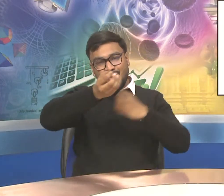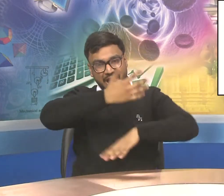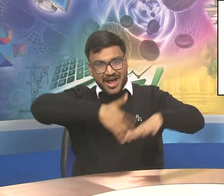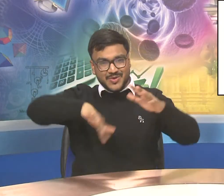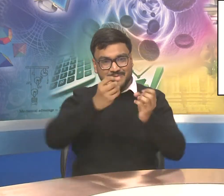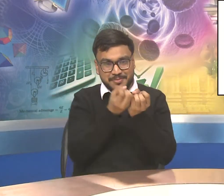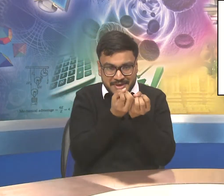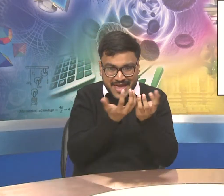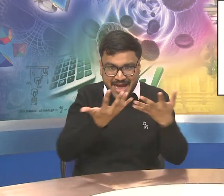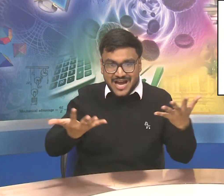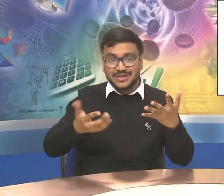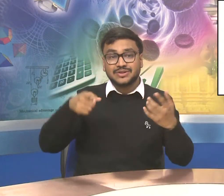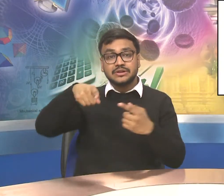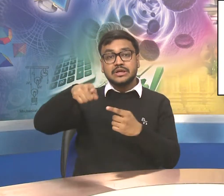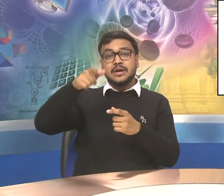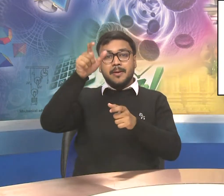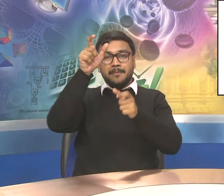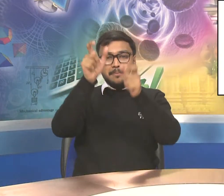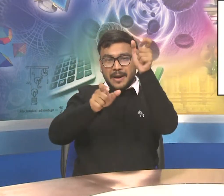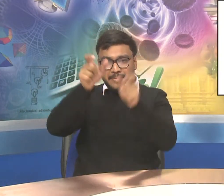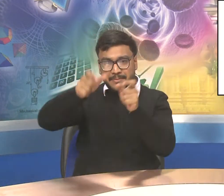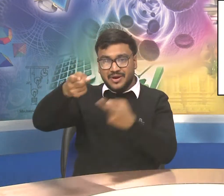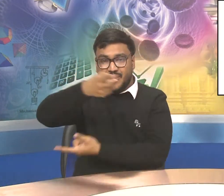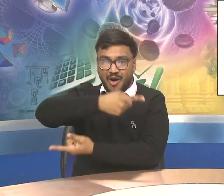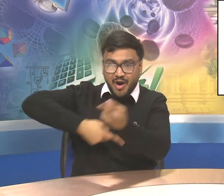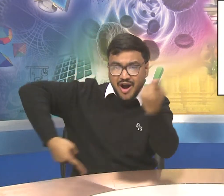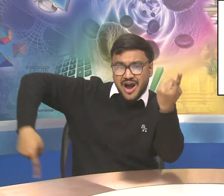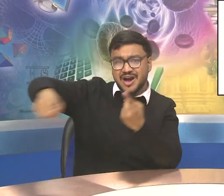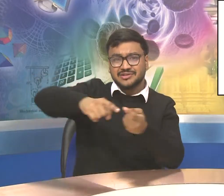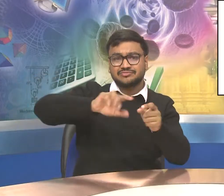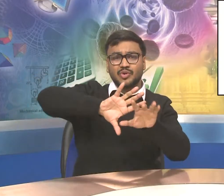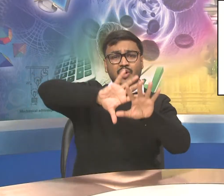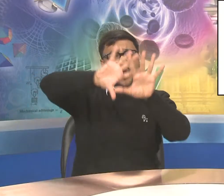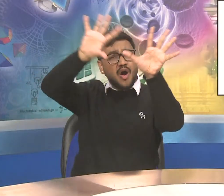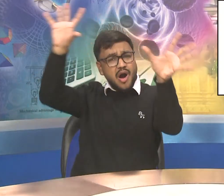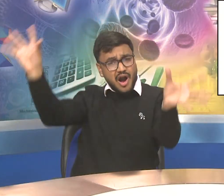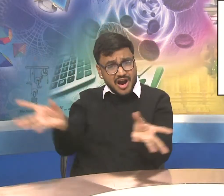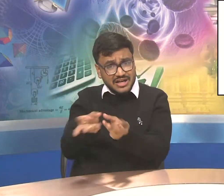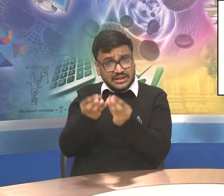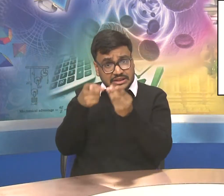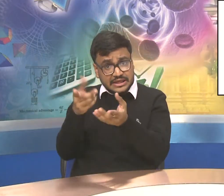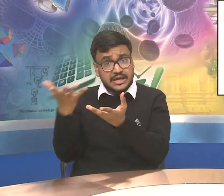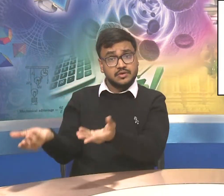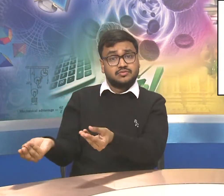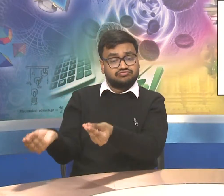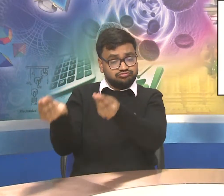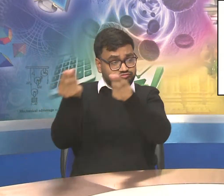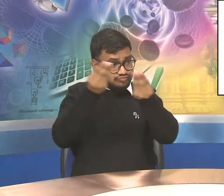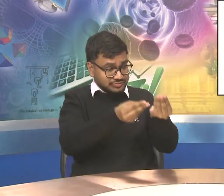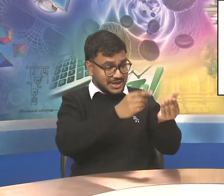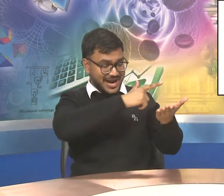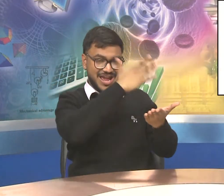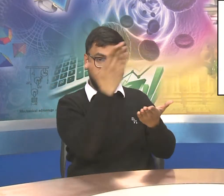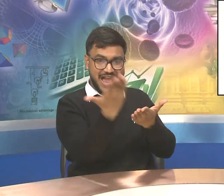But here, librarians not only organize the collection but